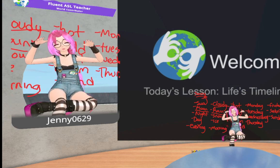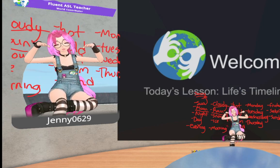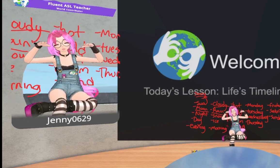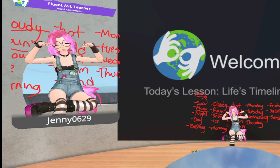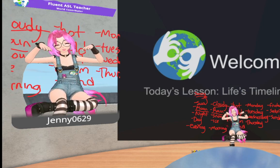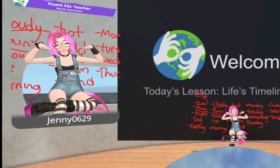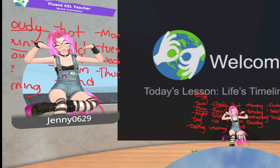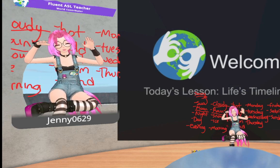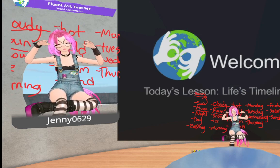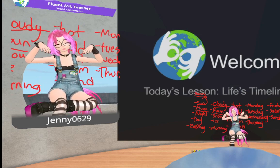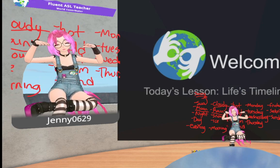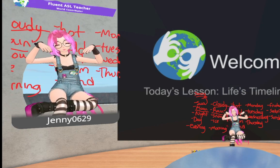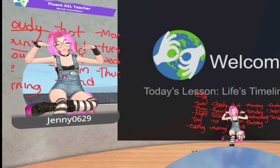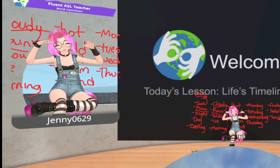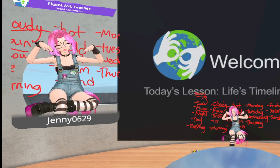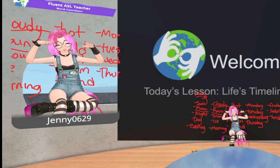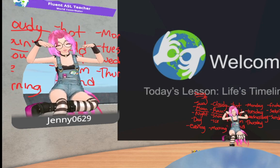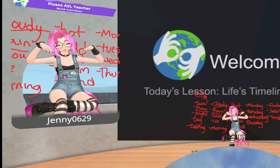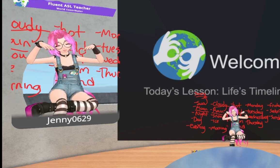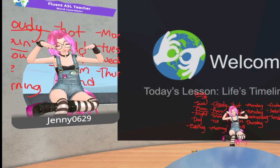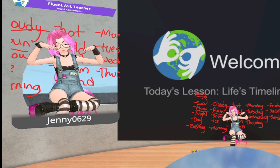Yes! Rain.